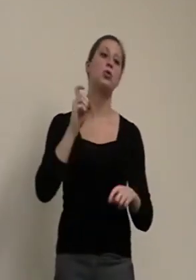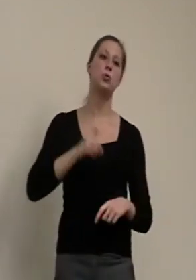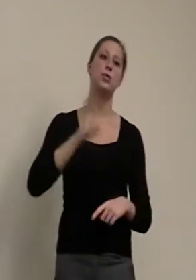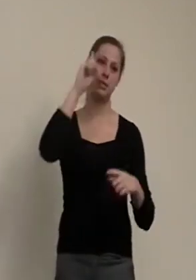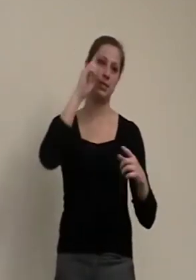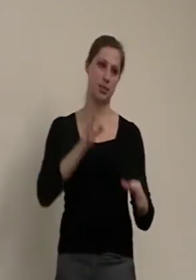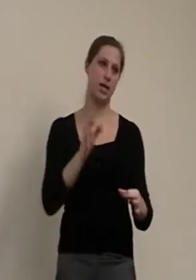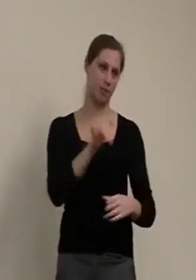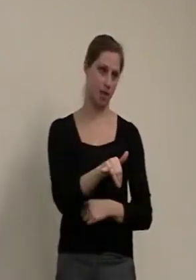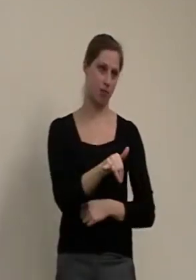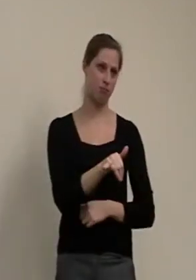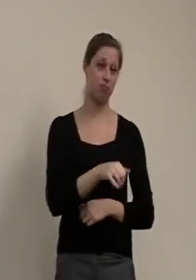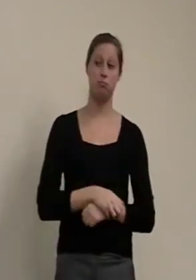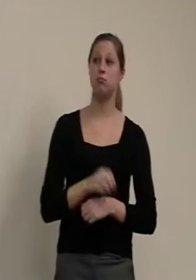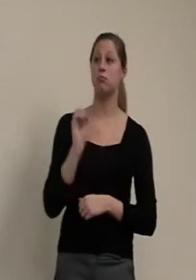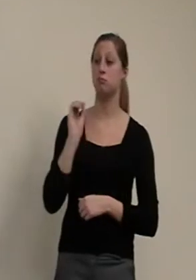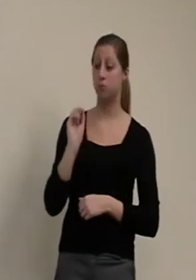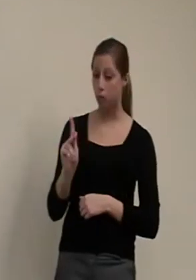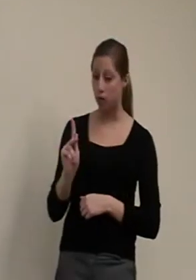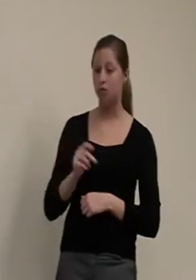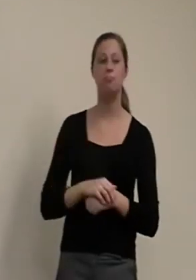Okay. Okay.